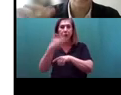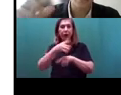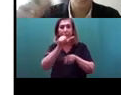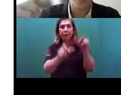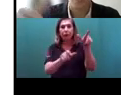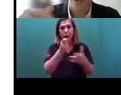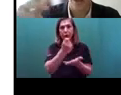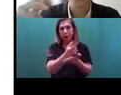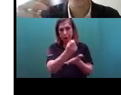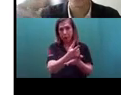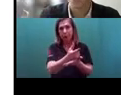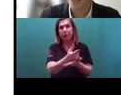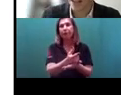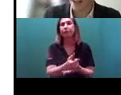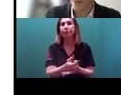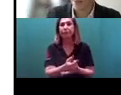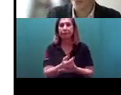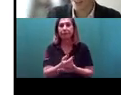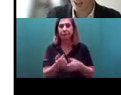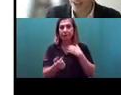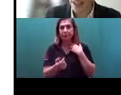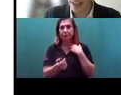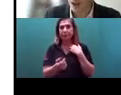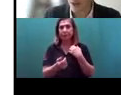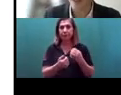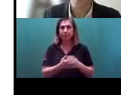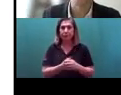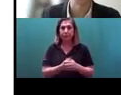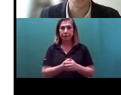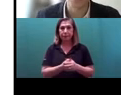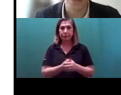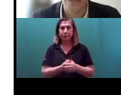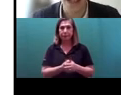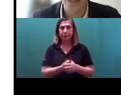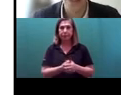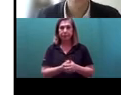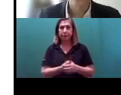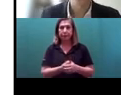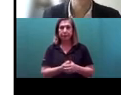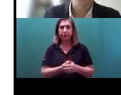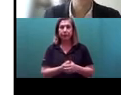and this also had the result of supporting, let's say,